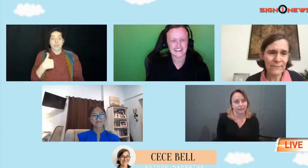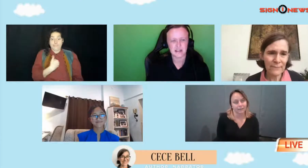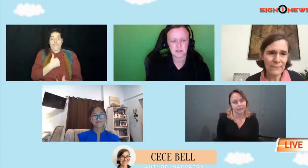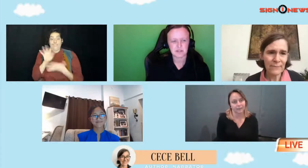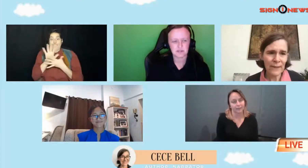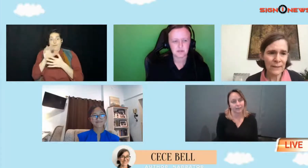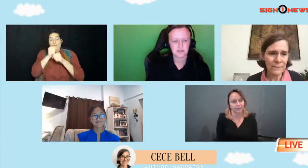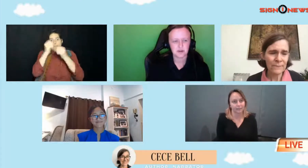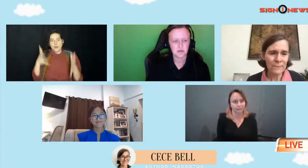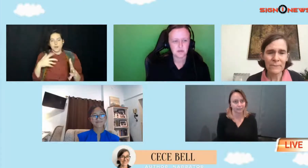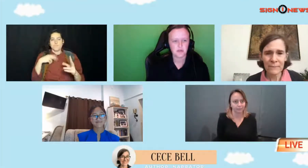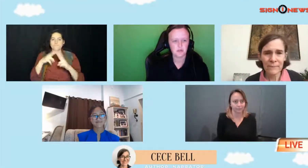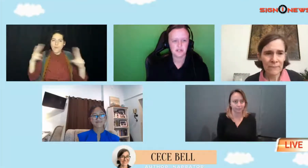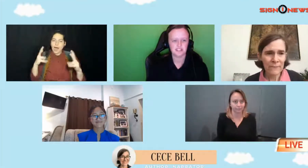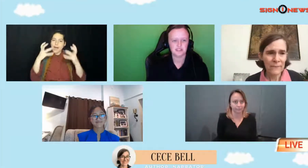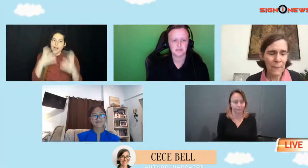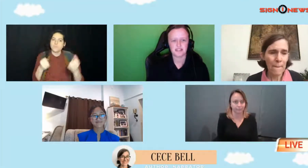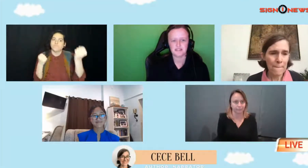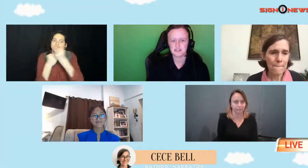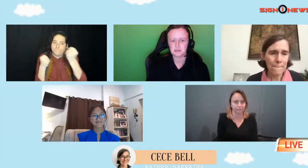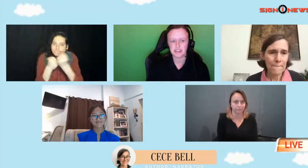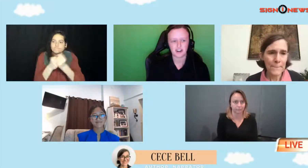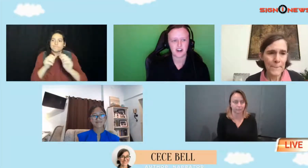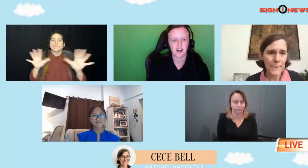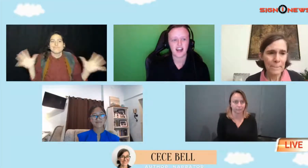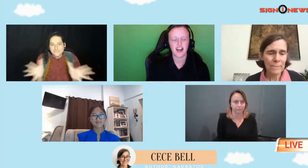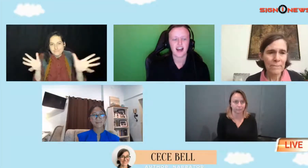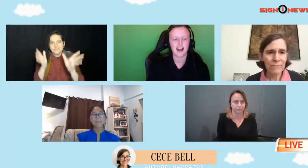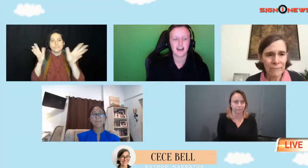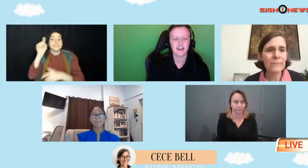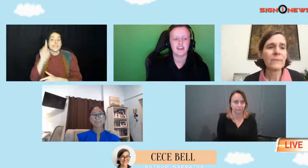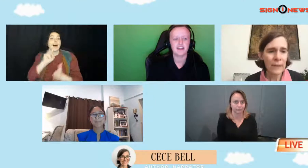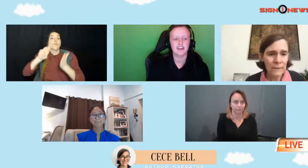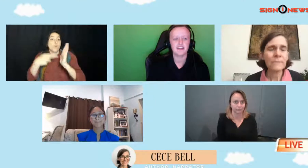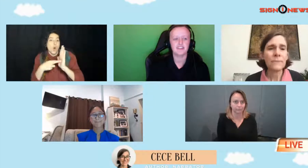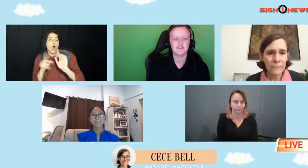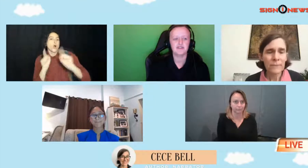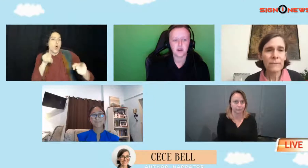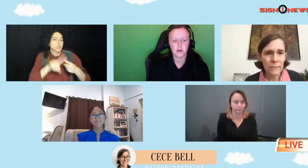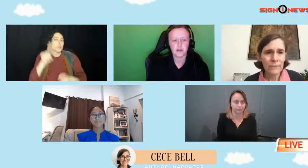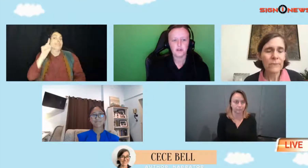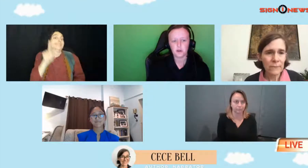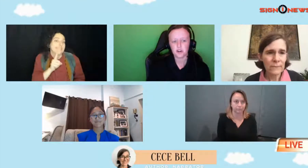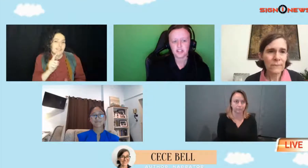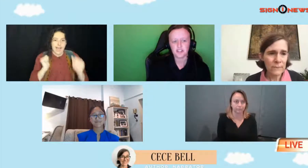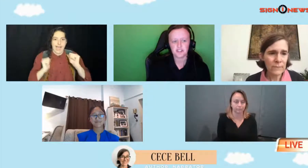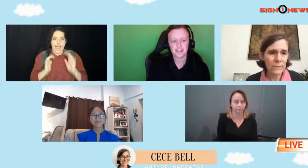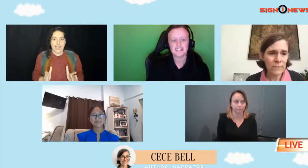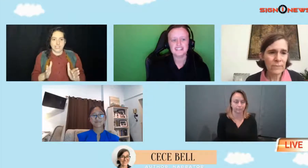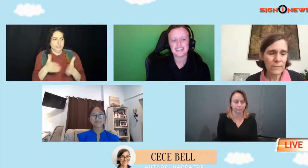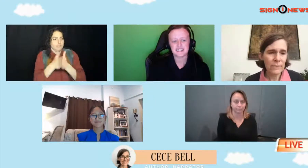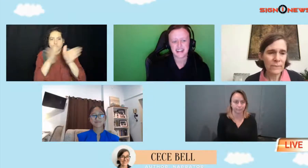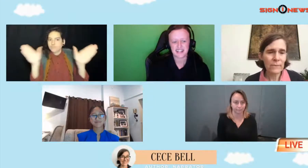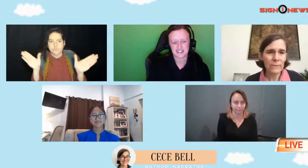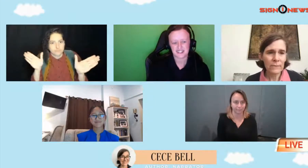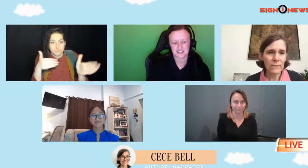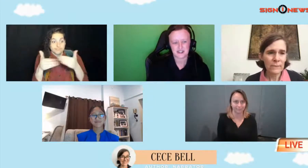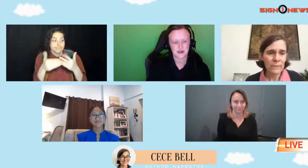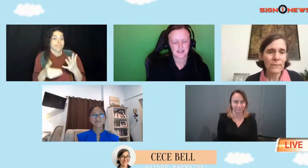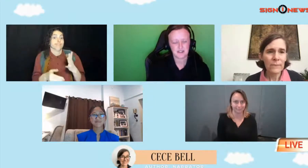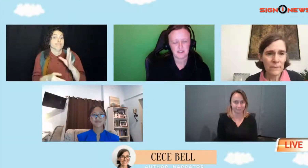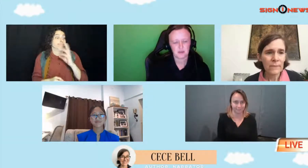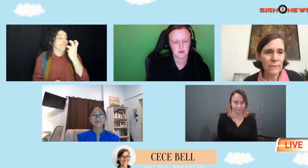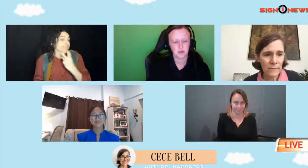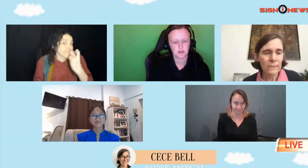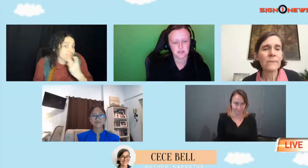Yes, and I'm also so thrilled. As a filmmaker, I so encourage deaf actors to